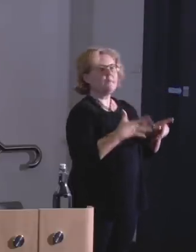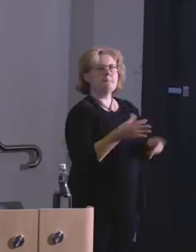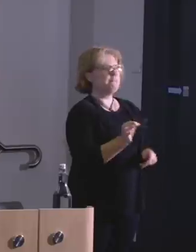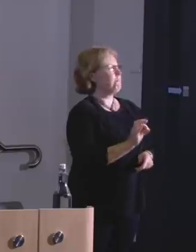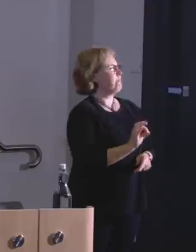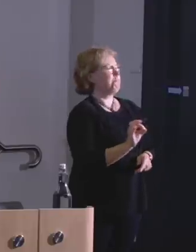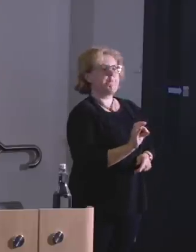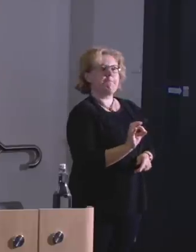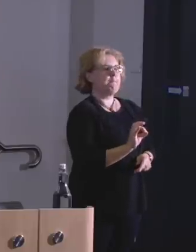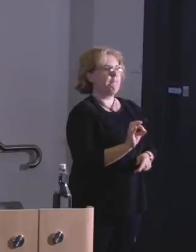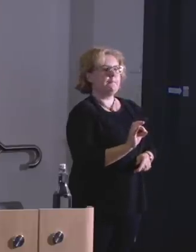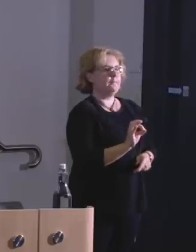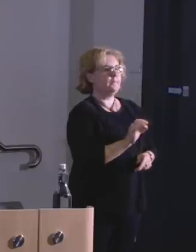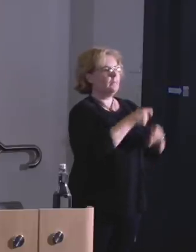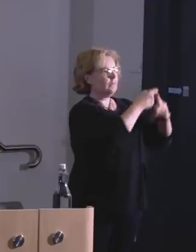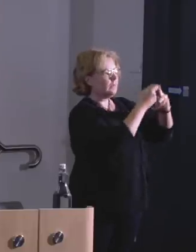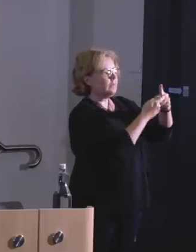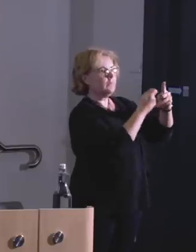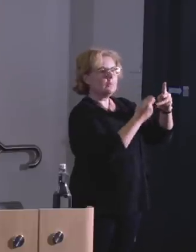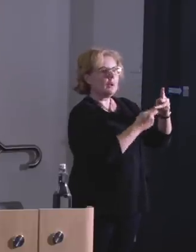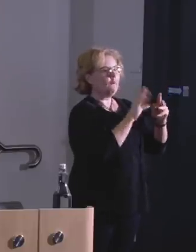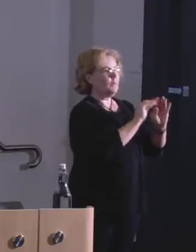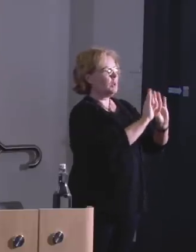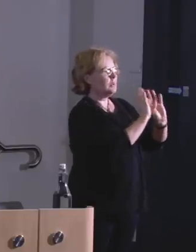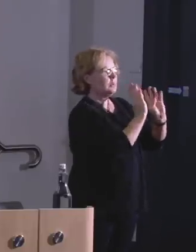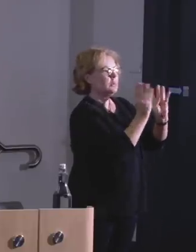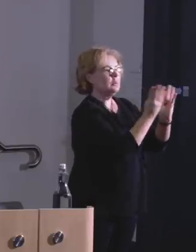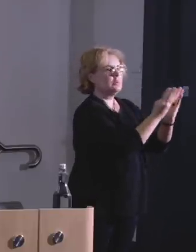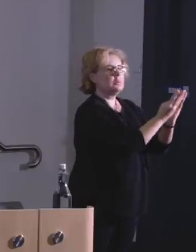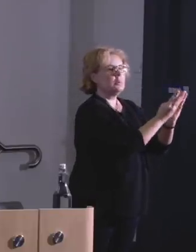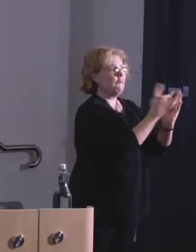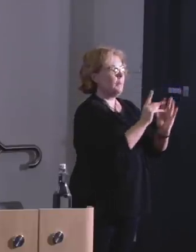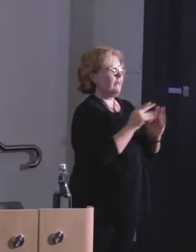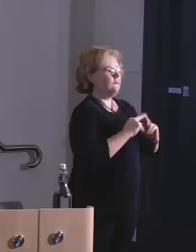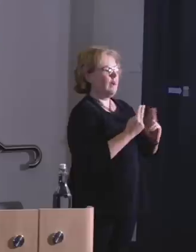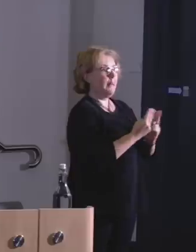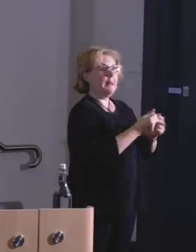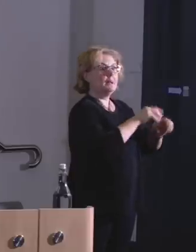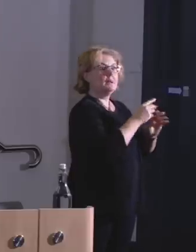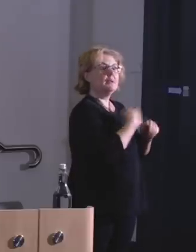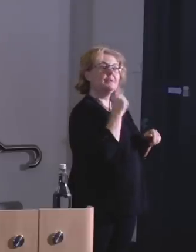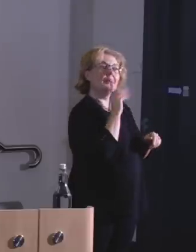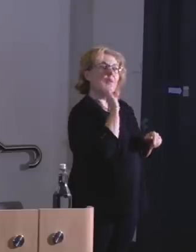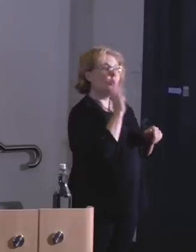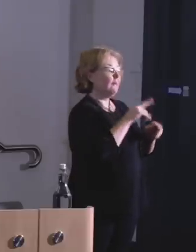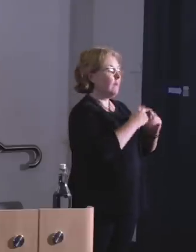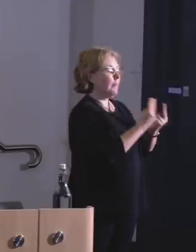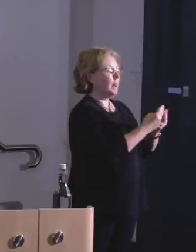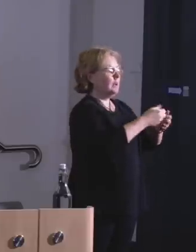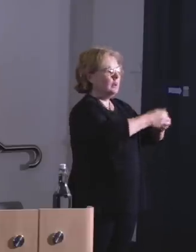The succession comes within the circle of that very, very, very large extended family.